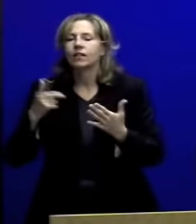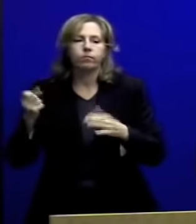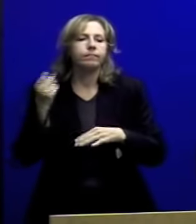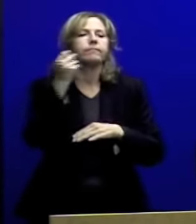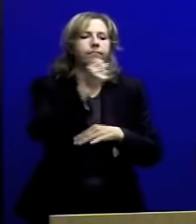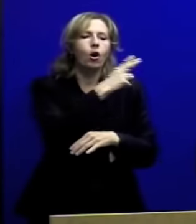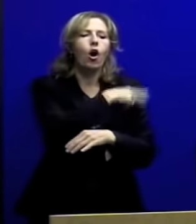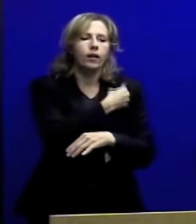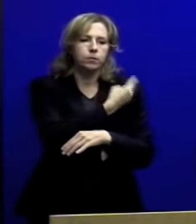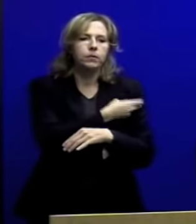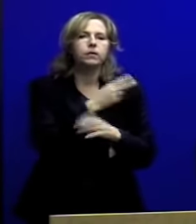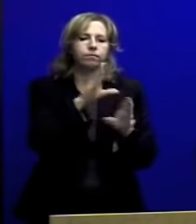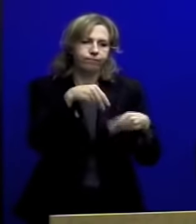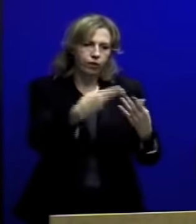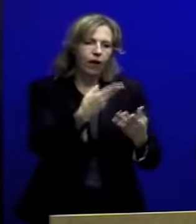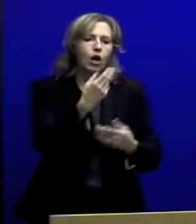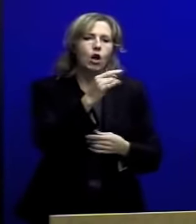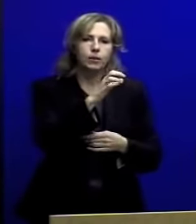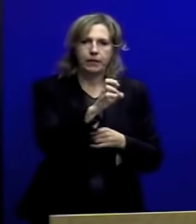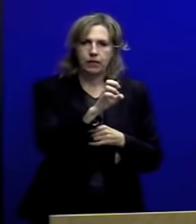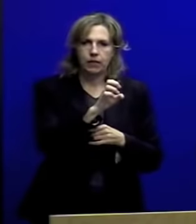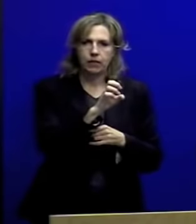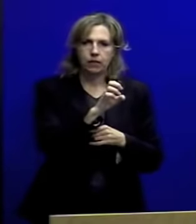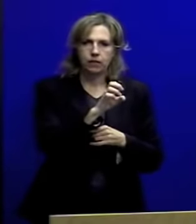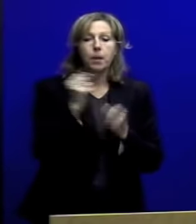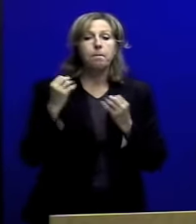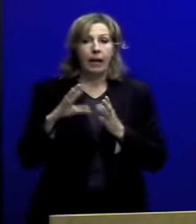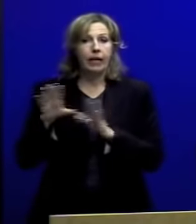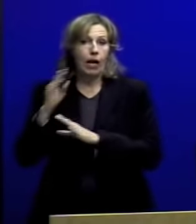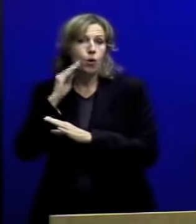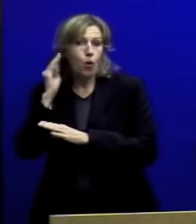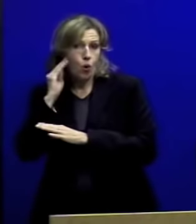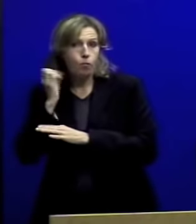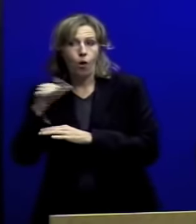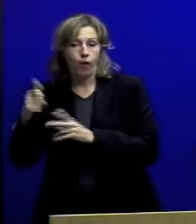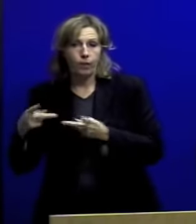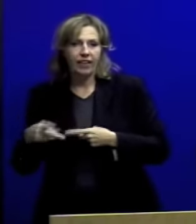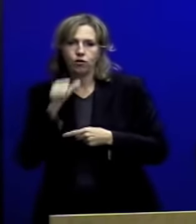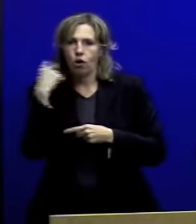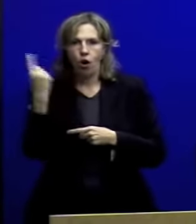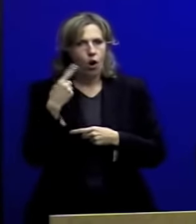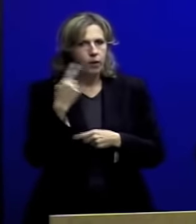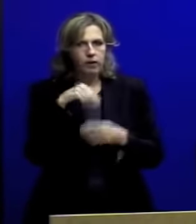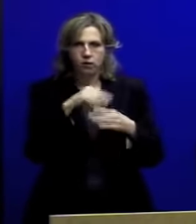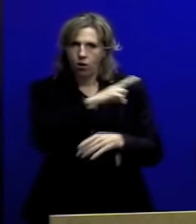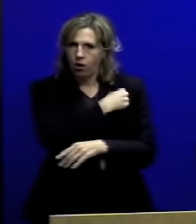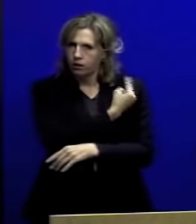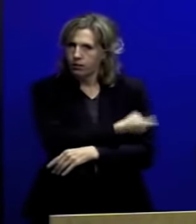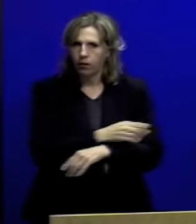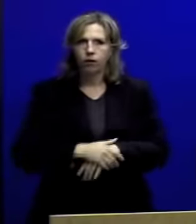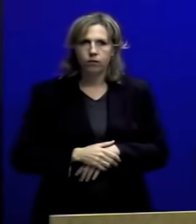problems can't be controlled at home and need medicines that are only